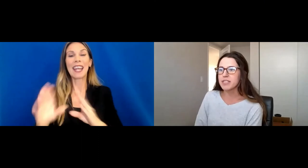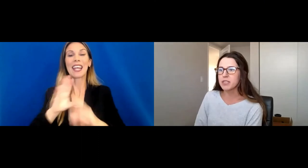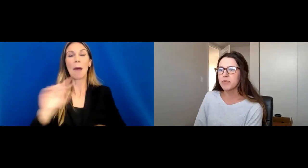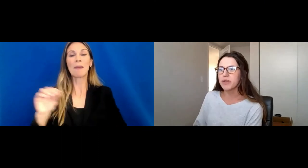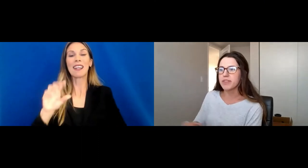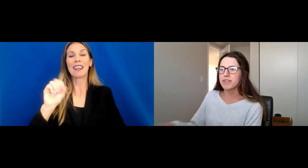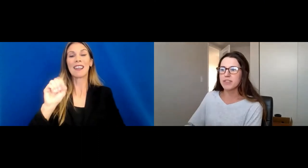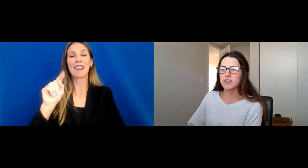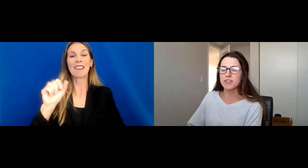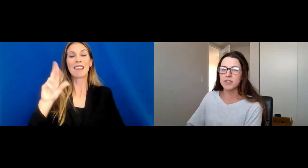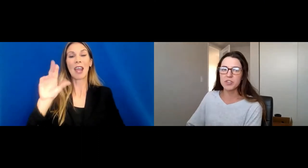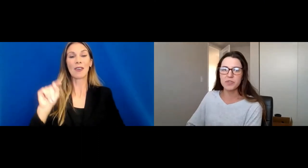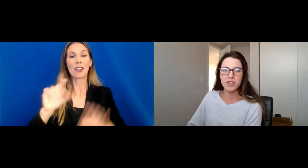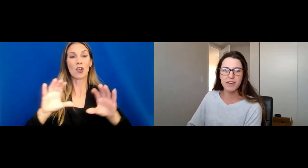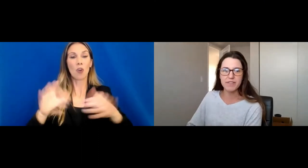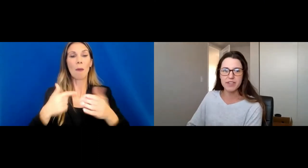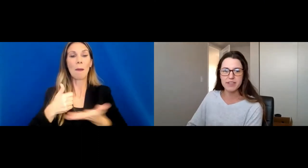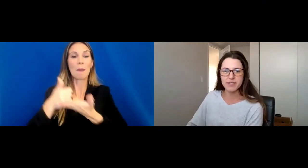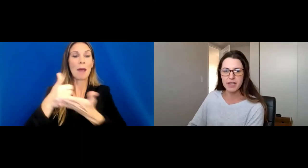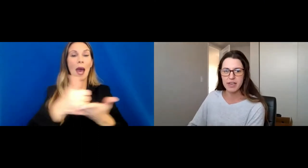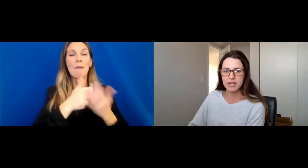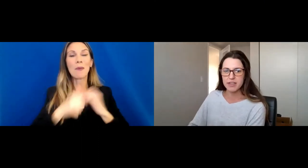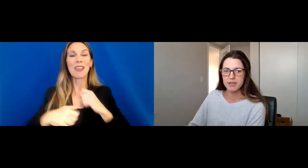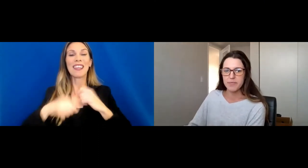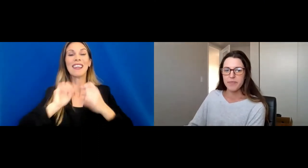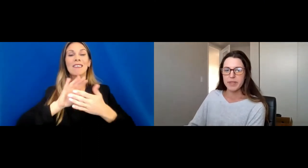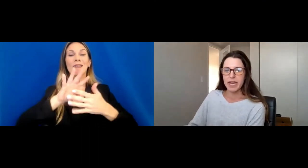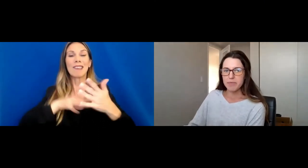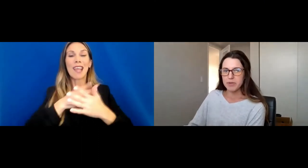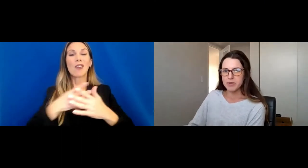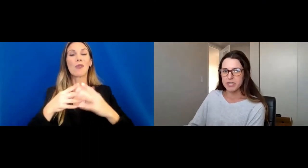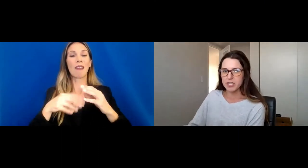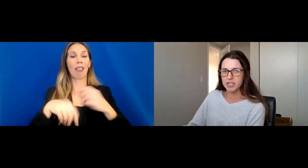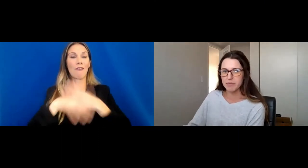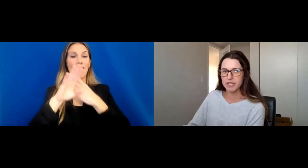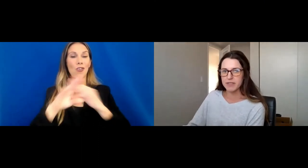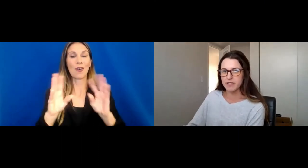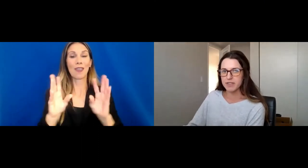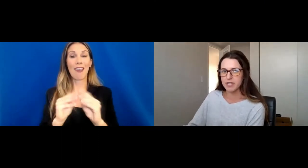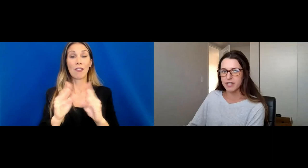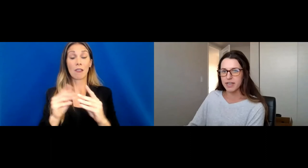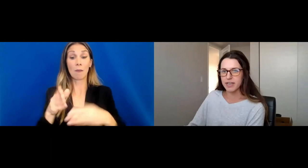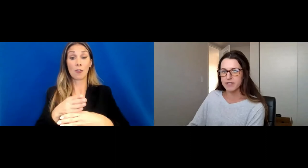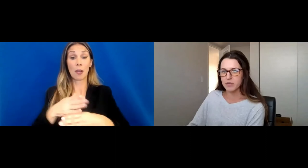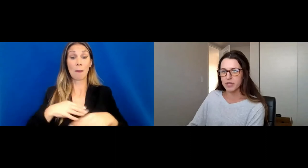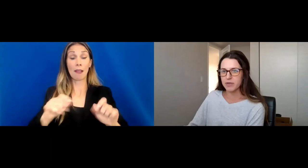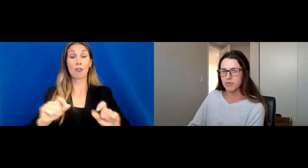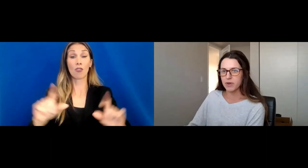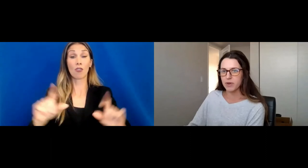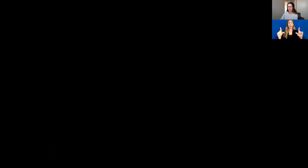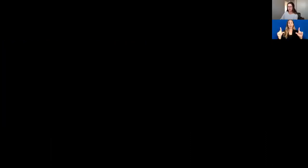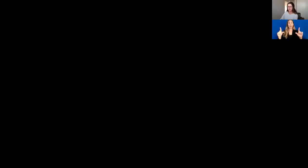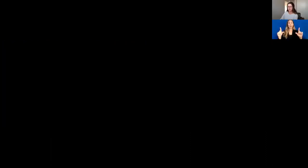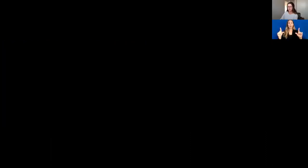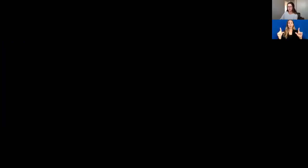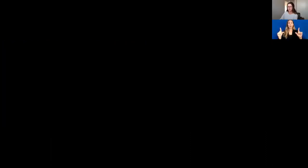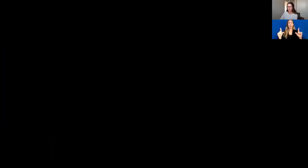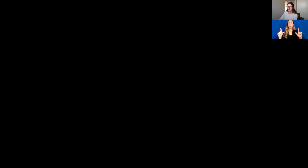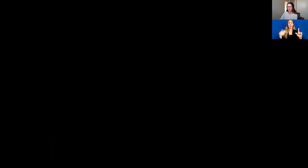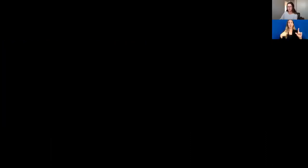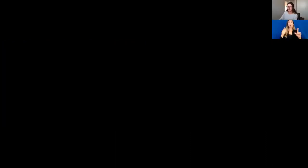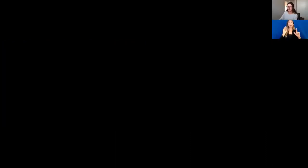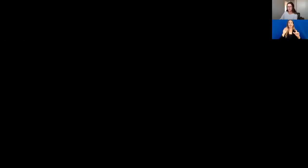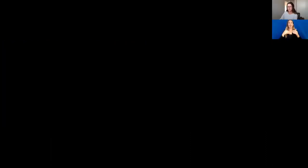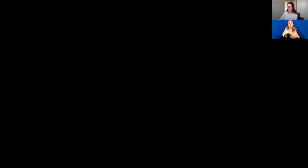be assisting to put on this year's virtual conference. I'm going to share my screen so we can walk everyone